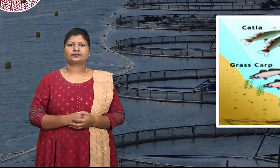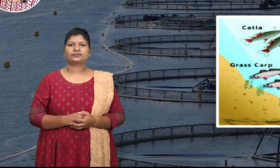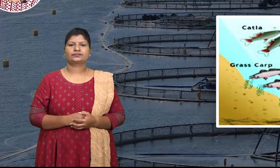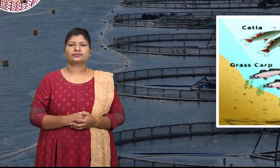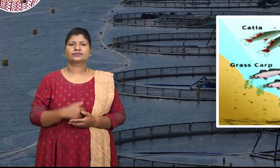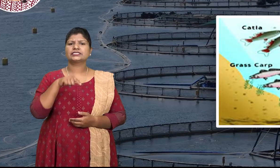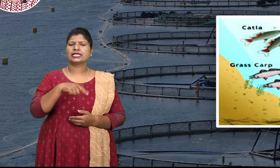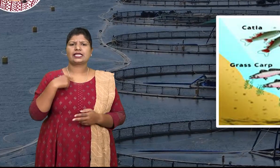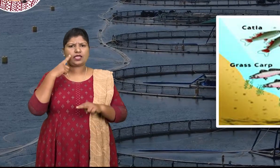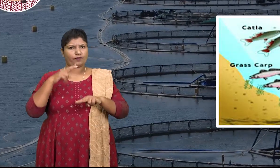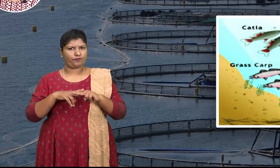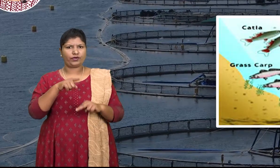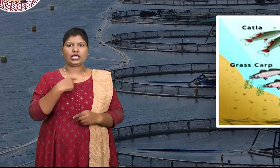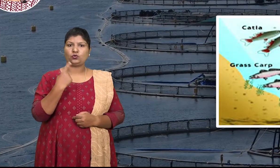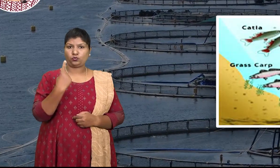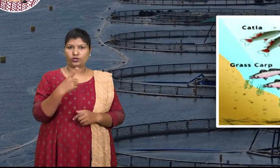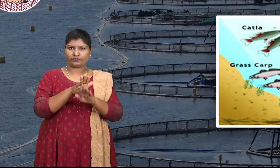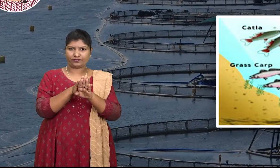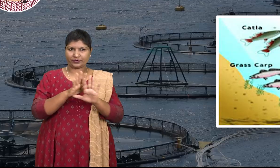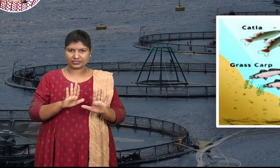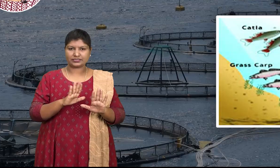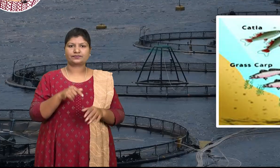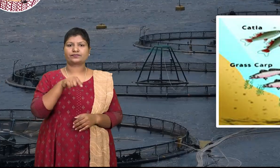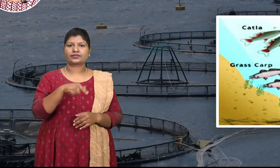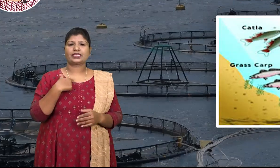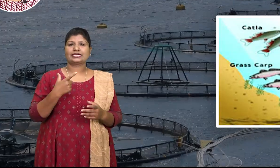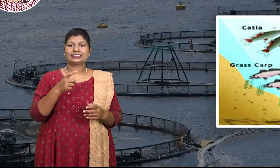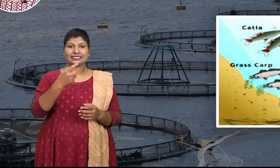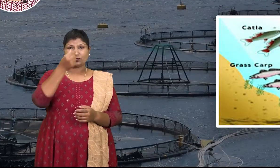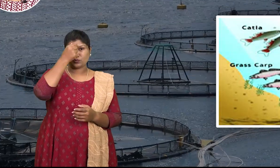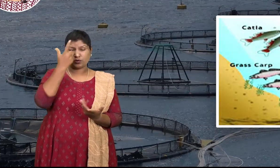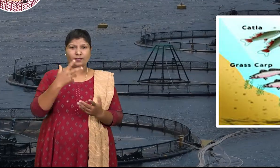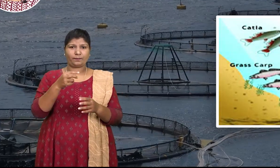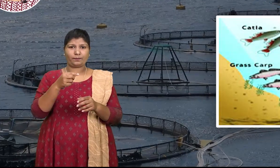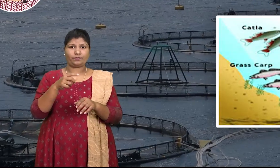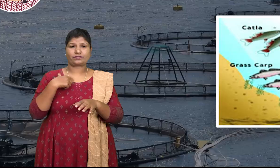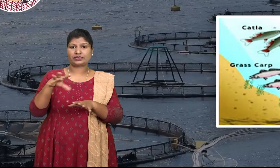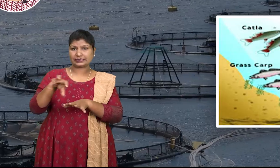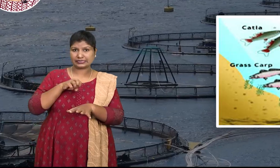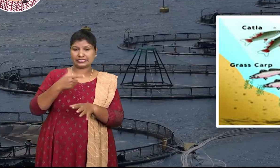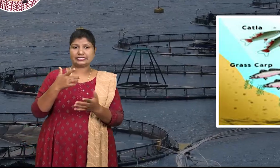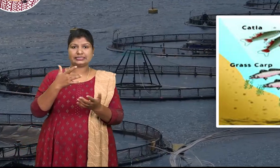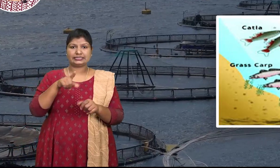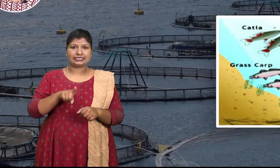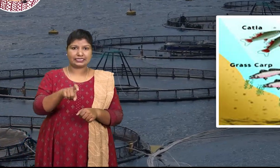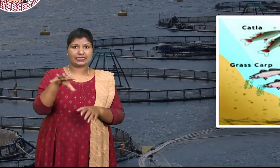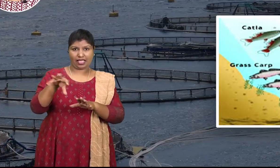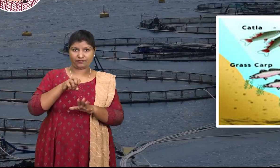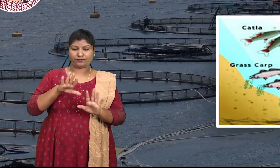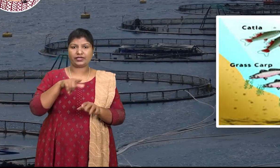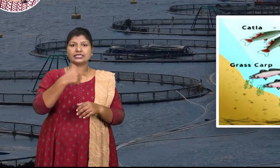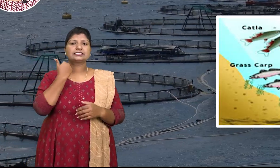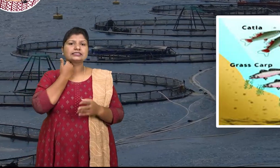Even if one species of fish is infected with a disease, it is